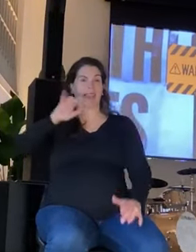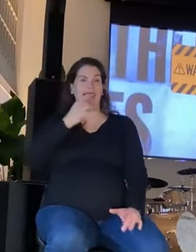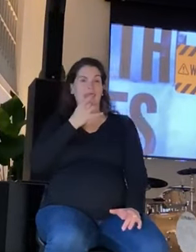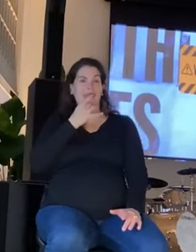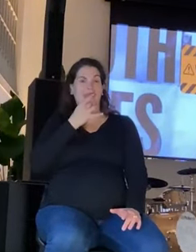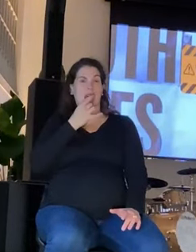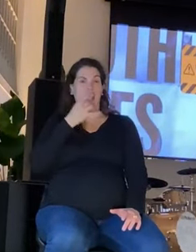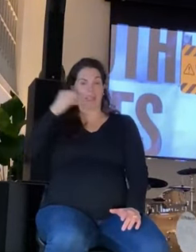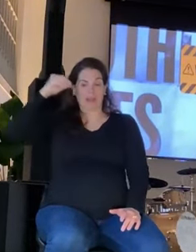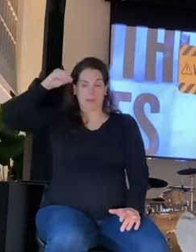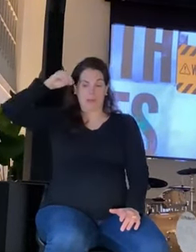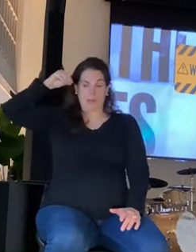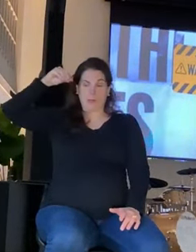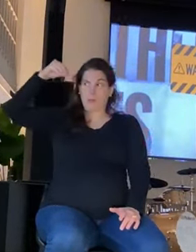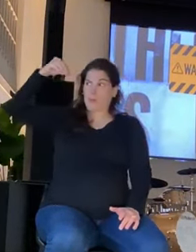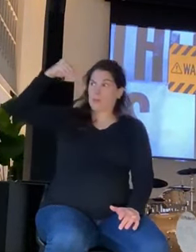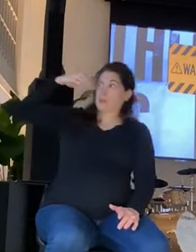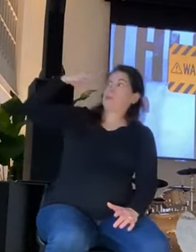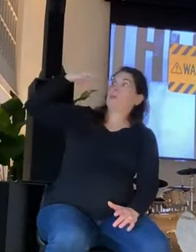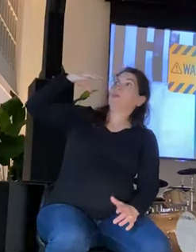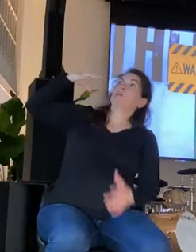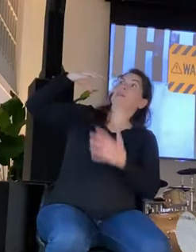things get dark,